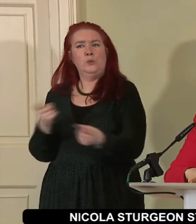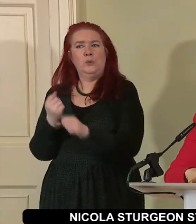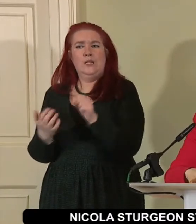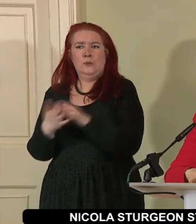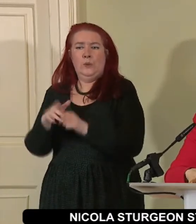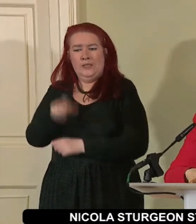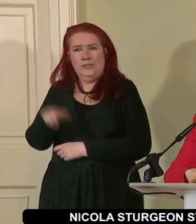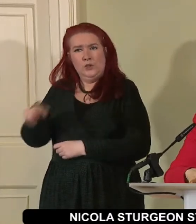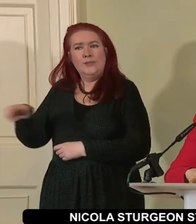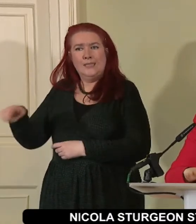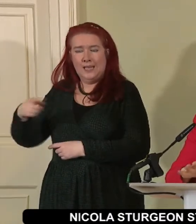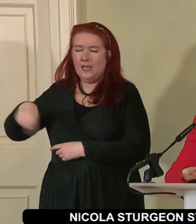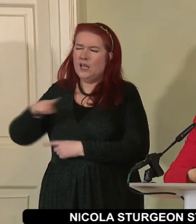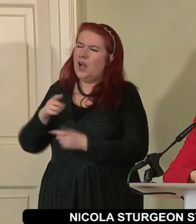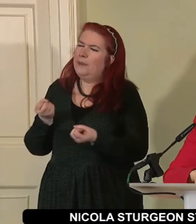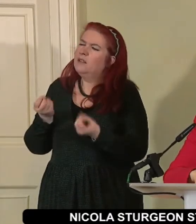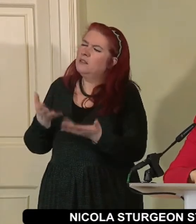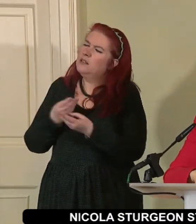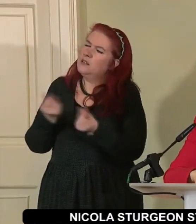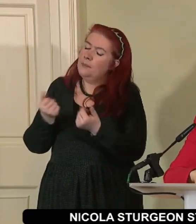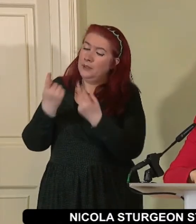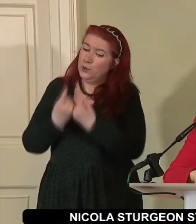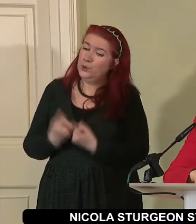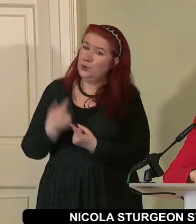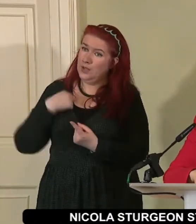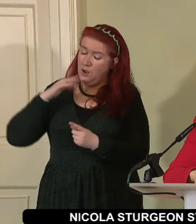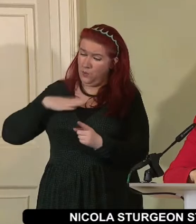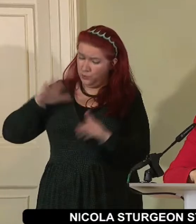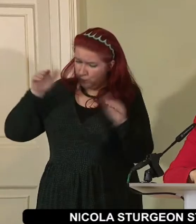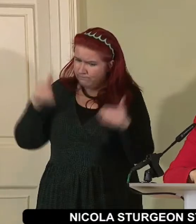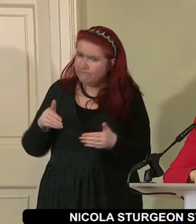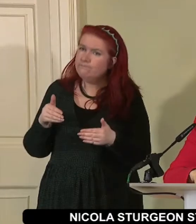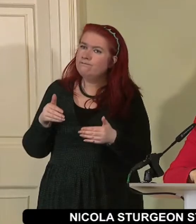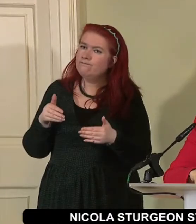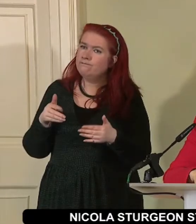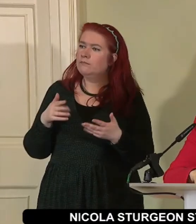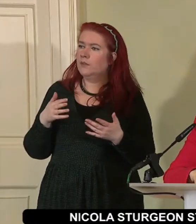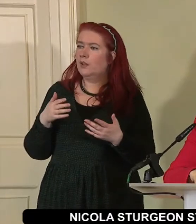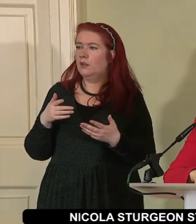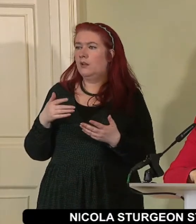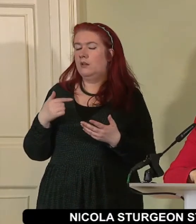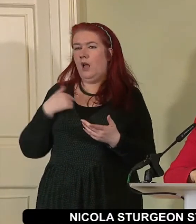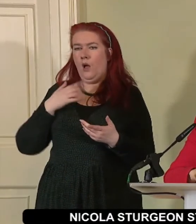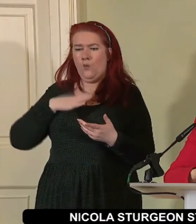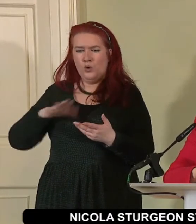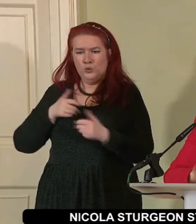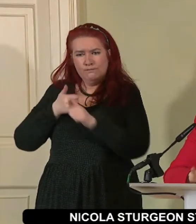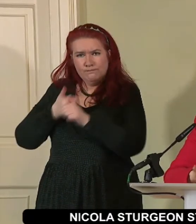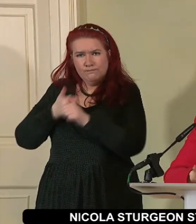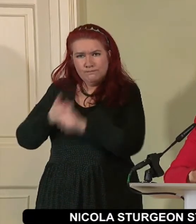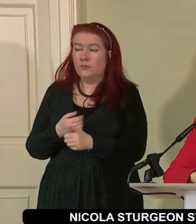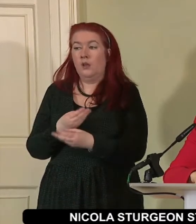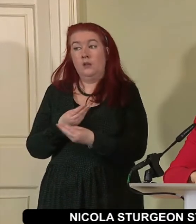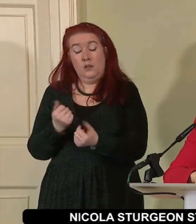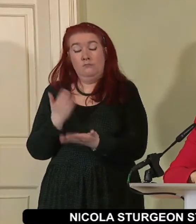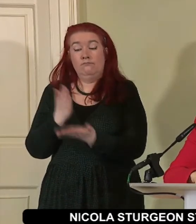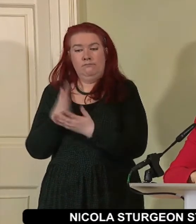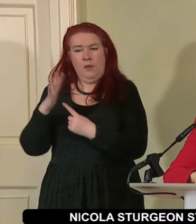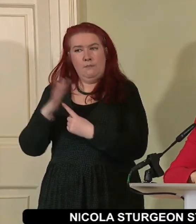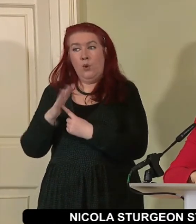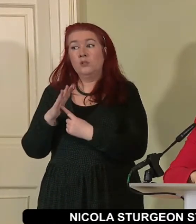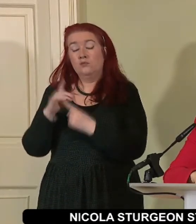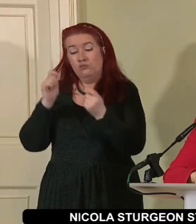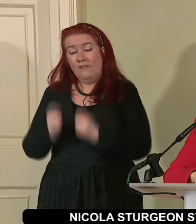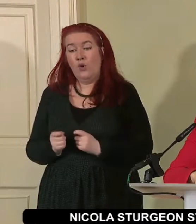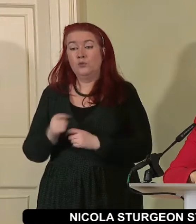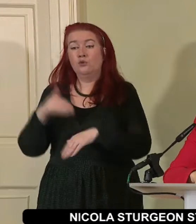some indication of the kind of issues I'll want to be a voice on. There's some very important reform to the criminal